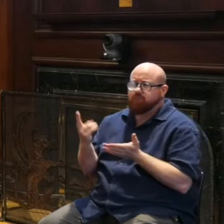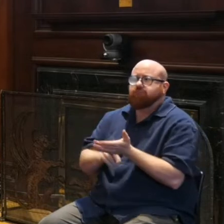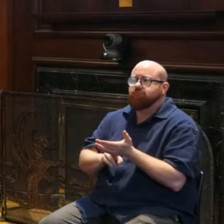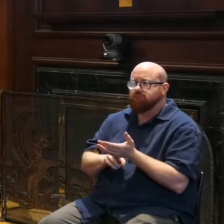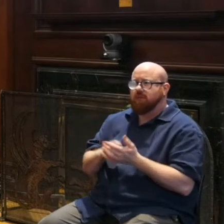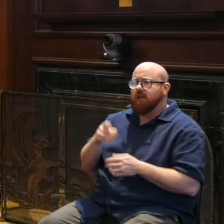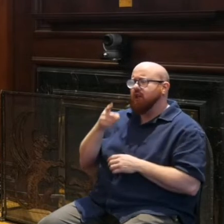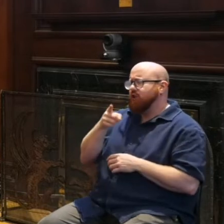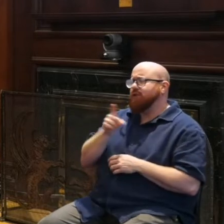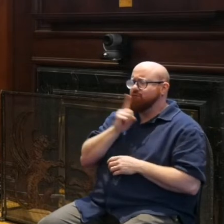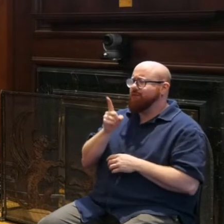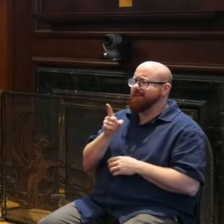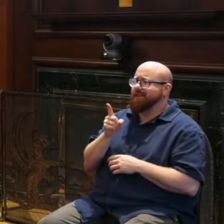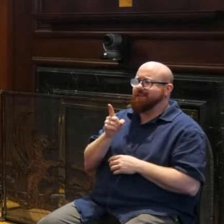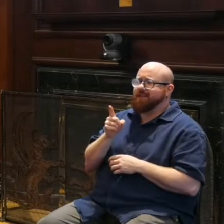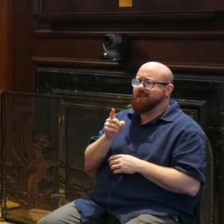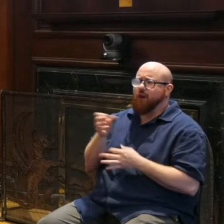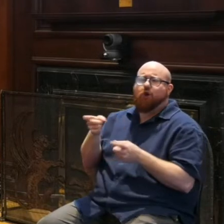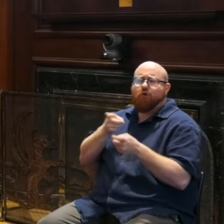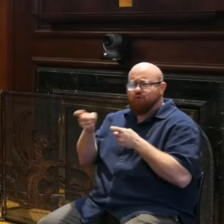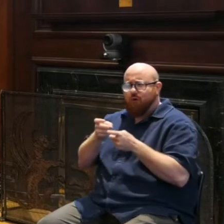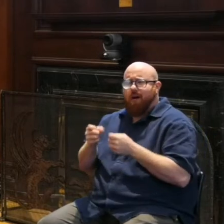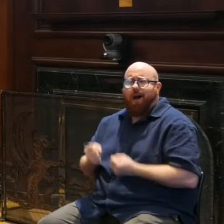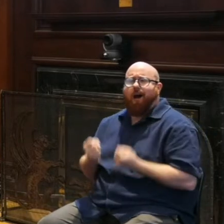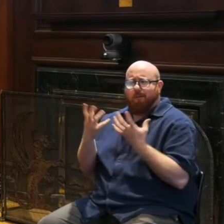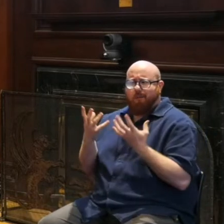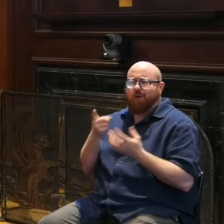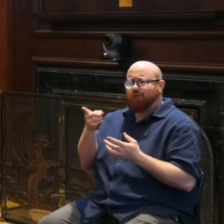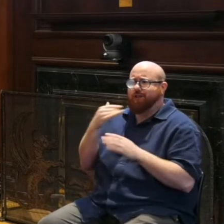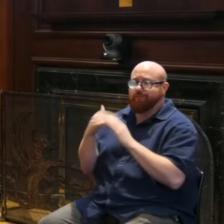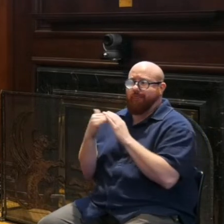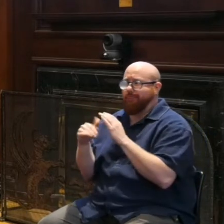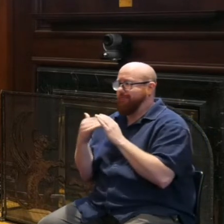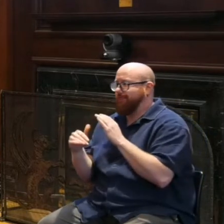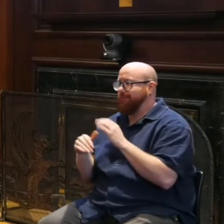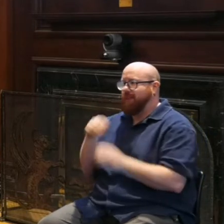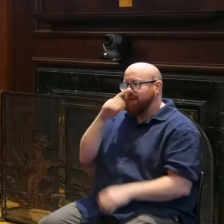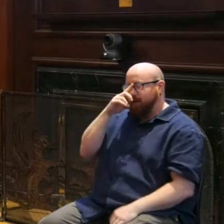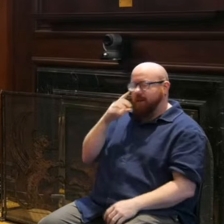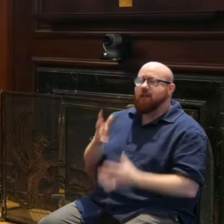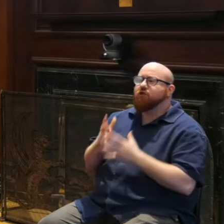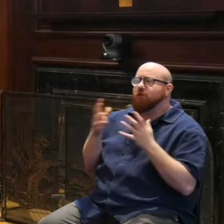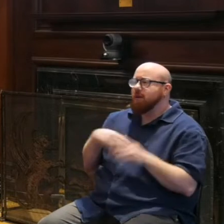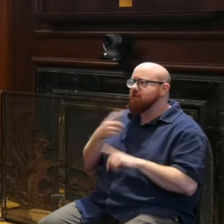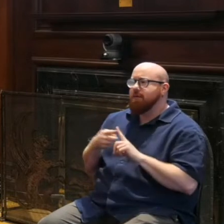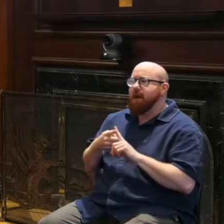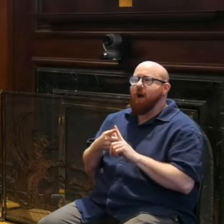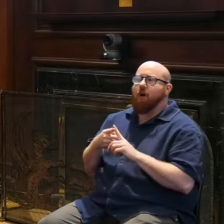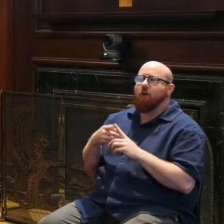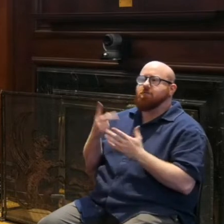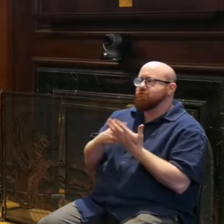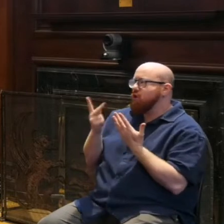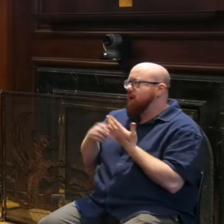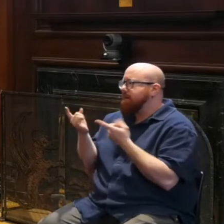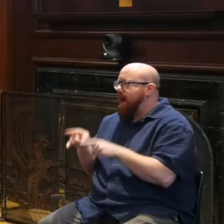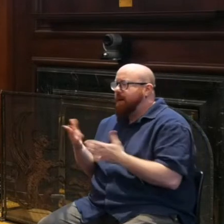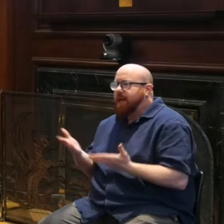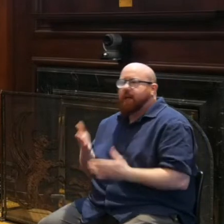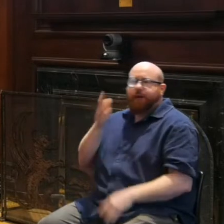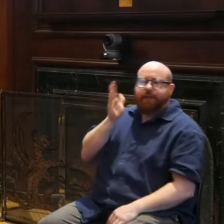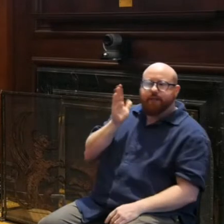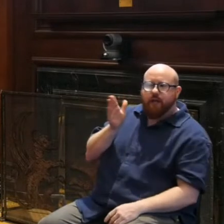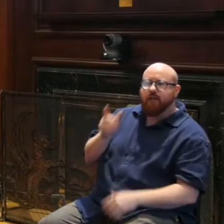they're always informative and about programming and also about readings and discussions of poetry, all things poetry.